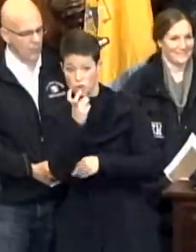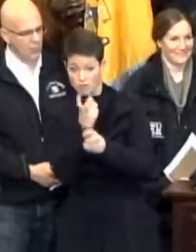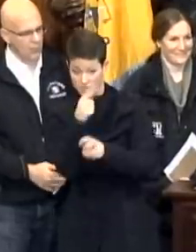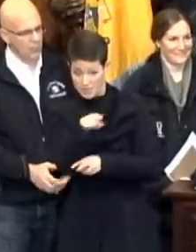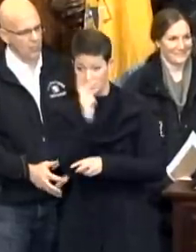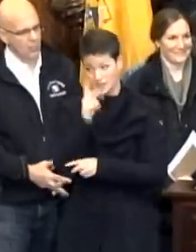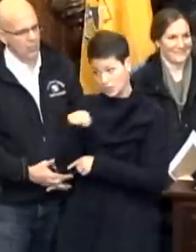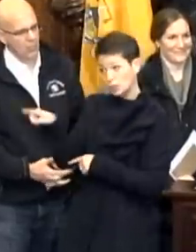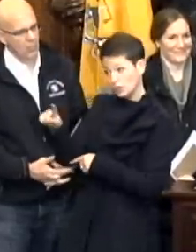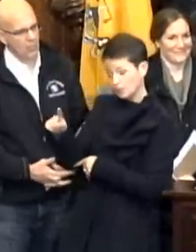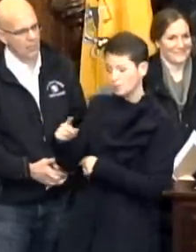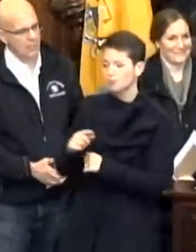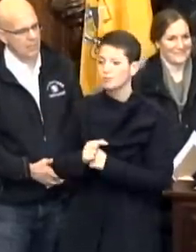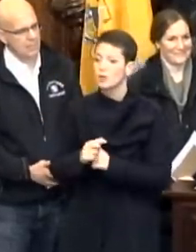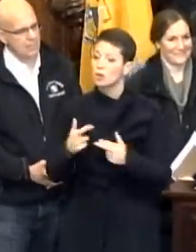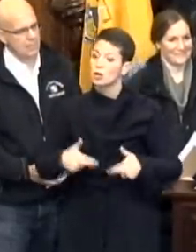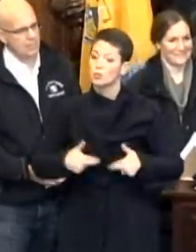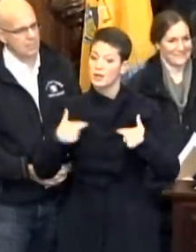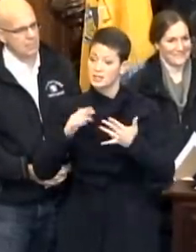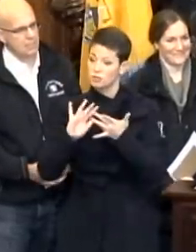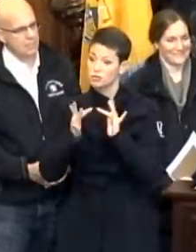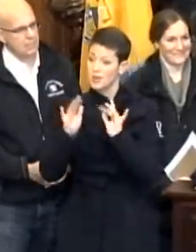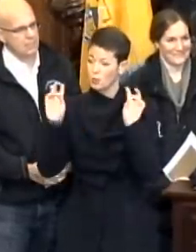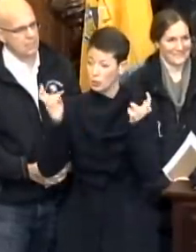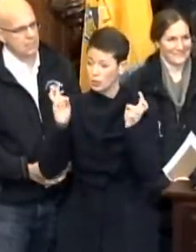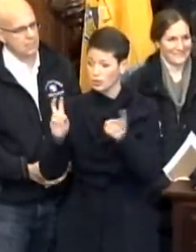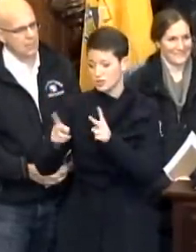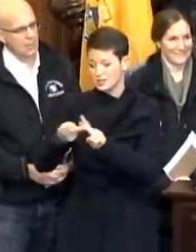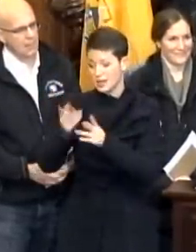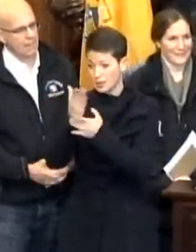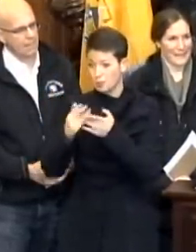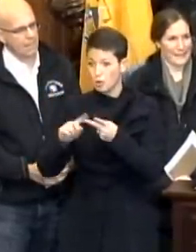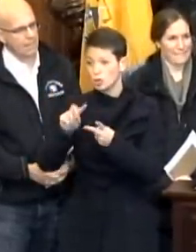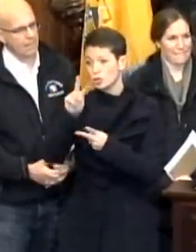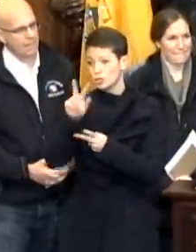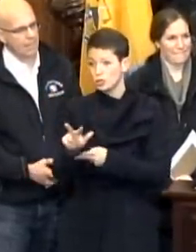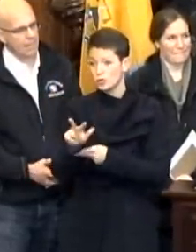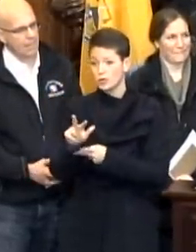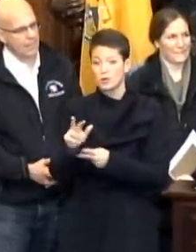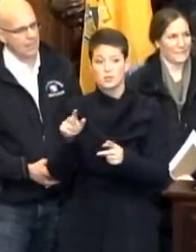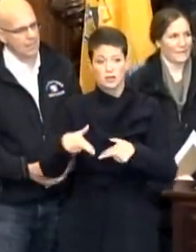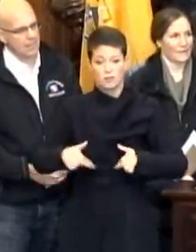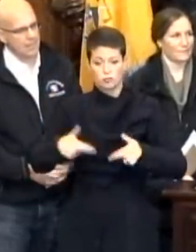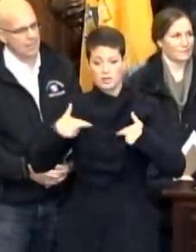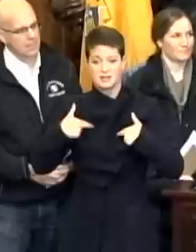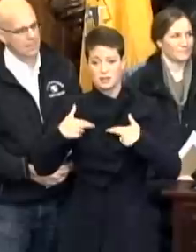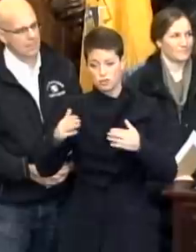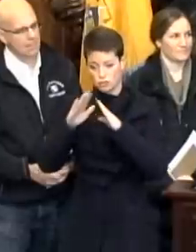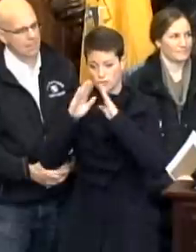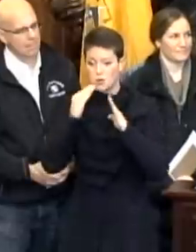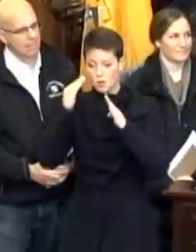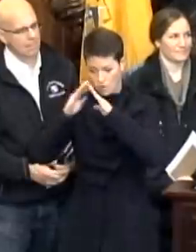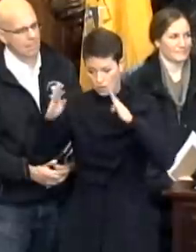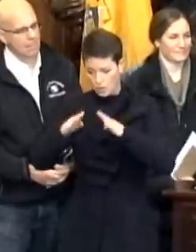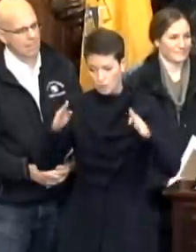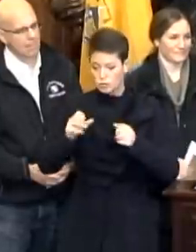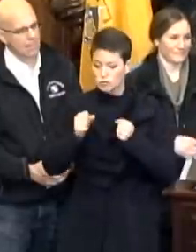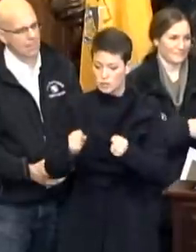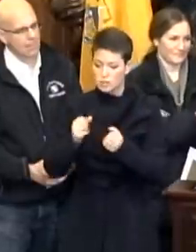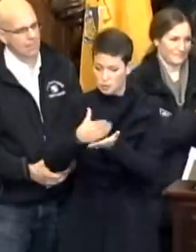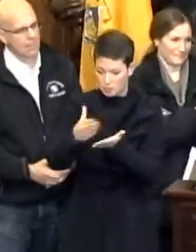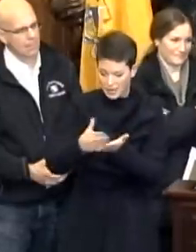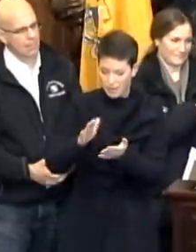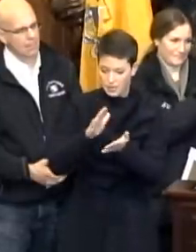our residential network, which is our second operation, approximately two-thirds of the residential streets were plowed and treated